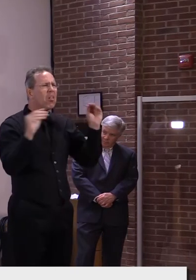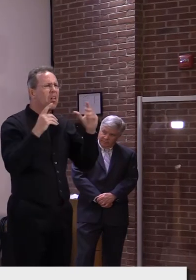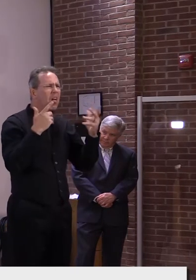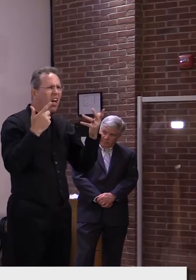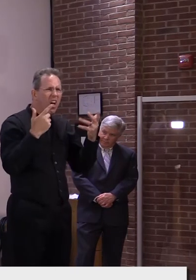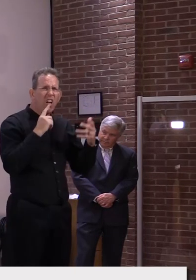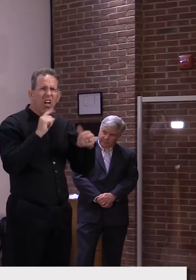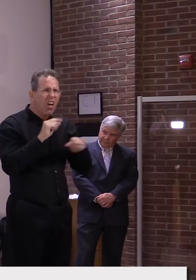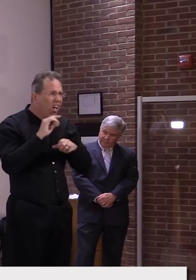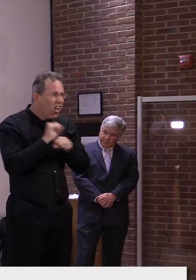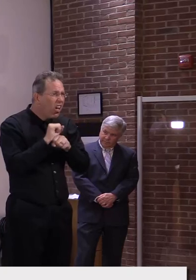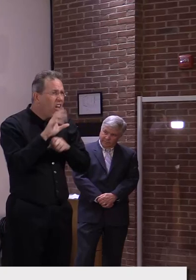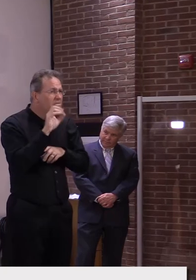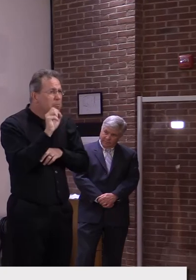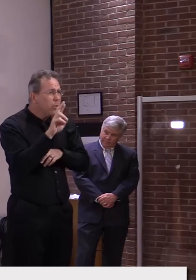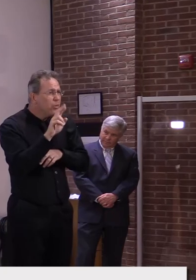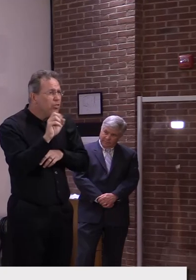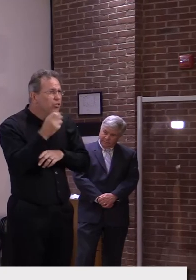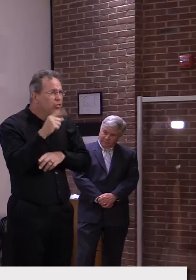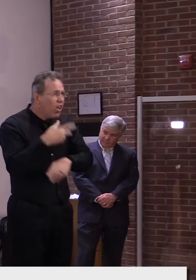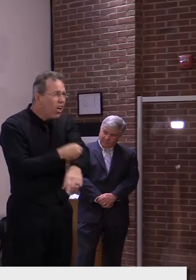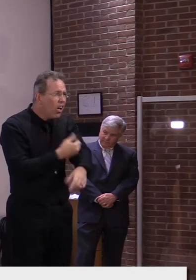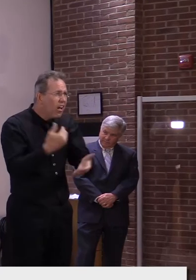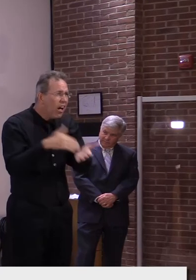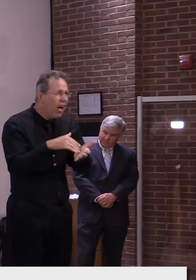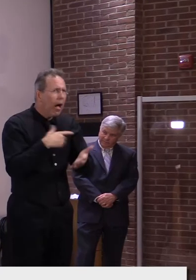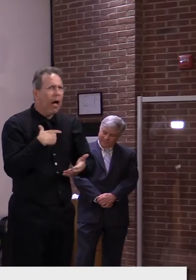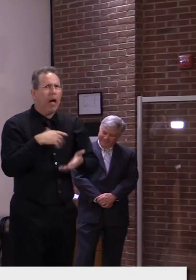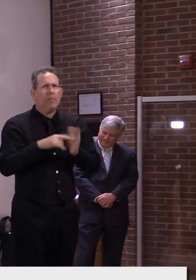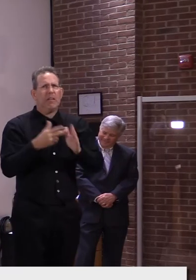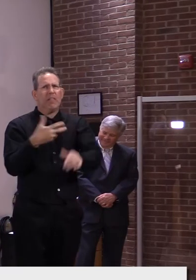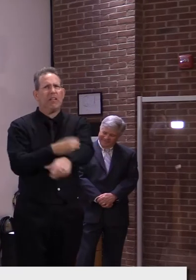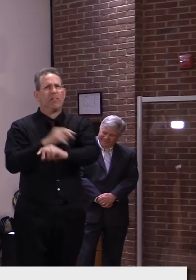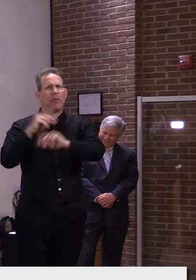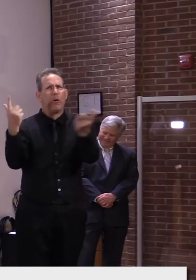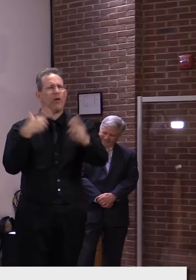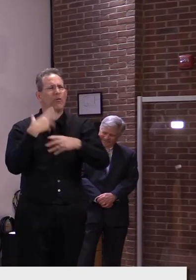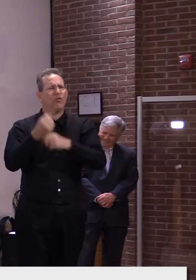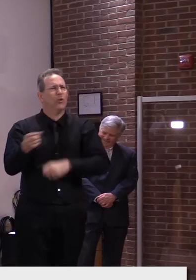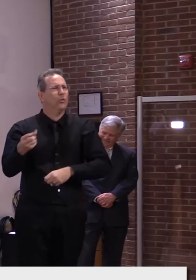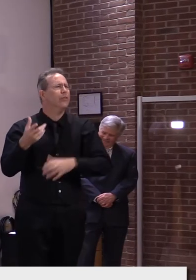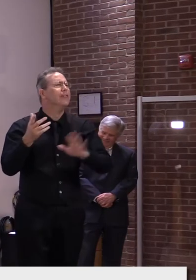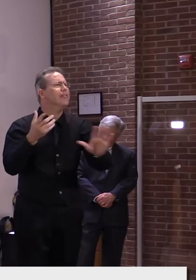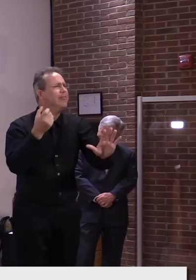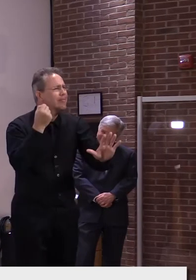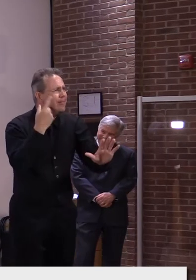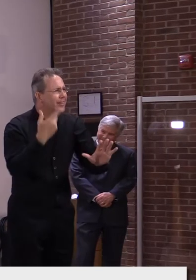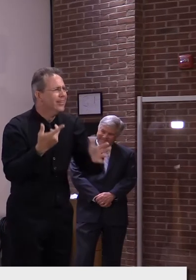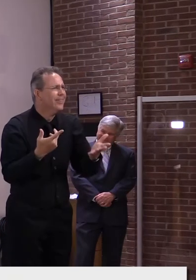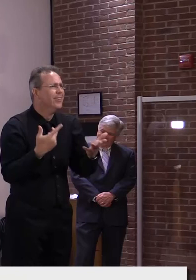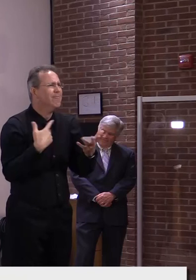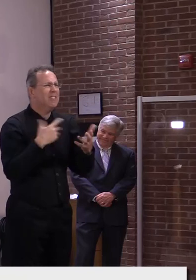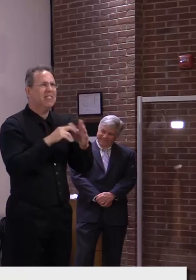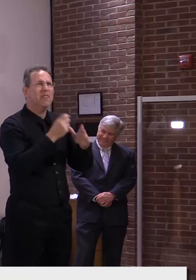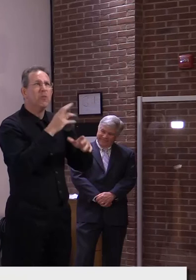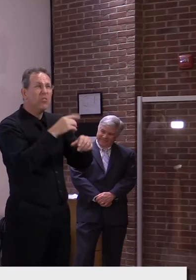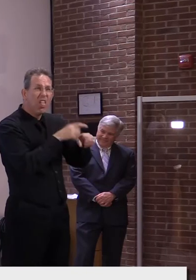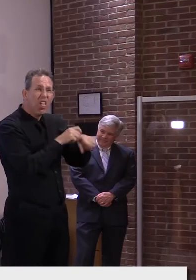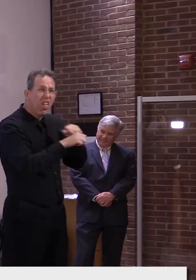So right. Yeah, now we're sort of going the opposite way. Say, well, we had to wait 6 or 9 months for a